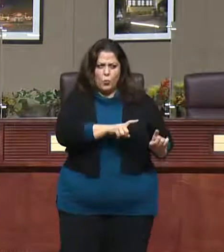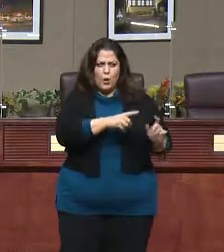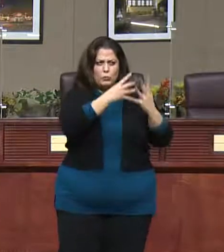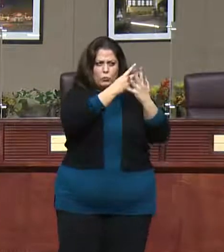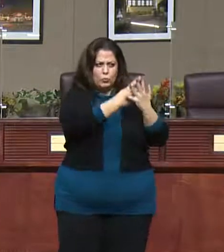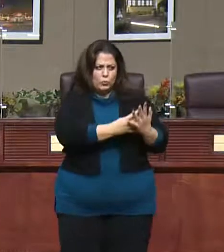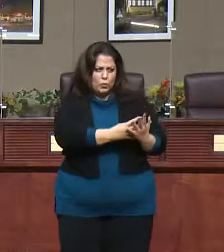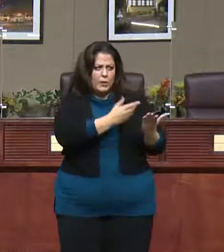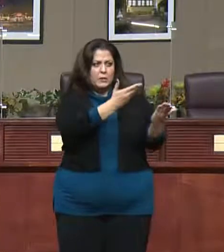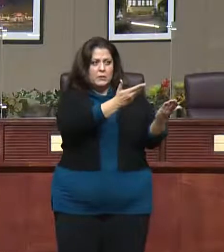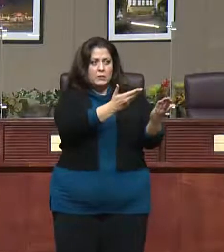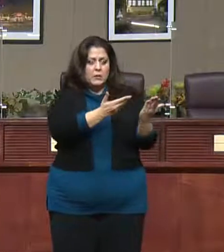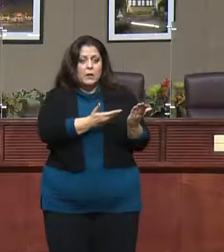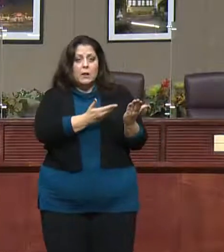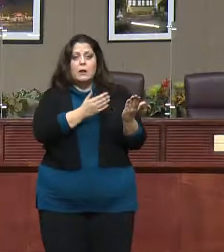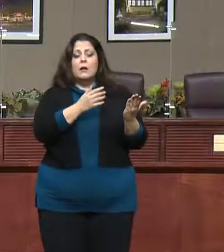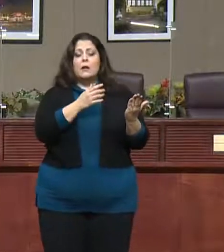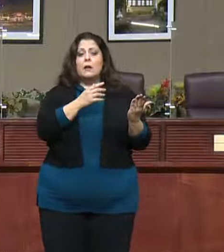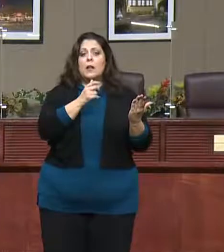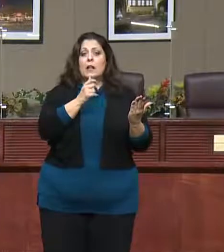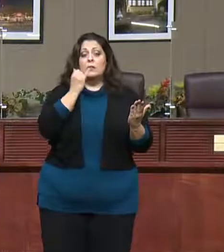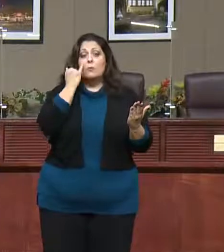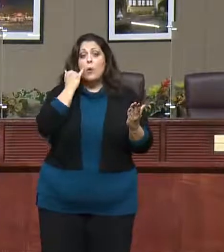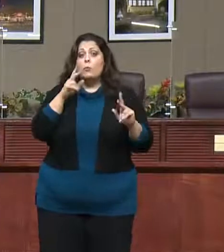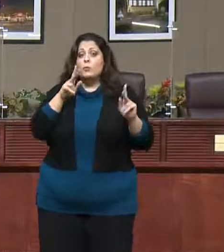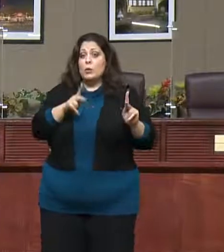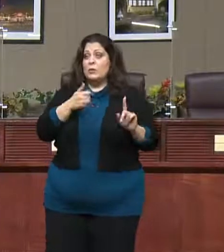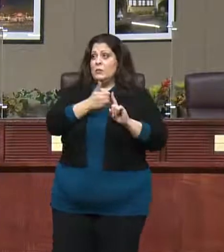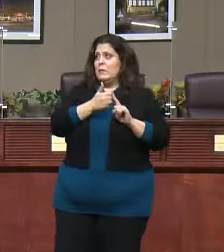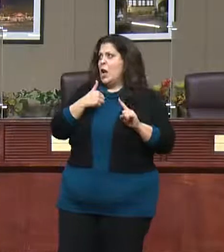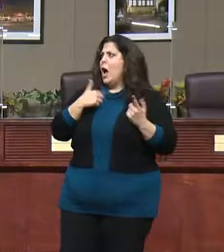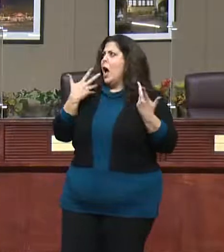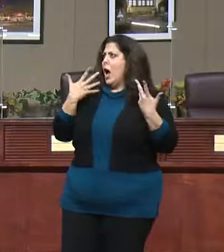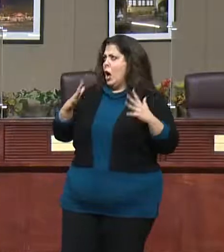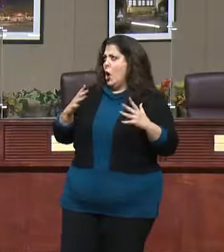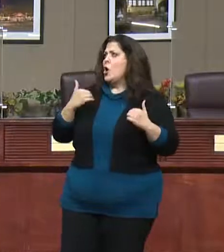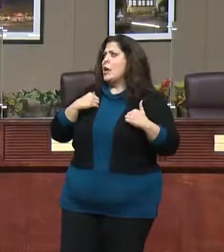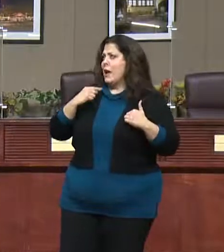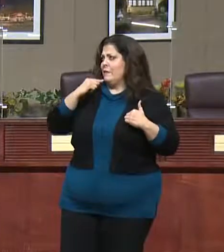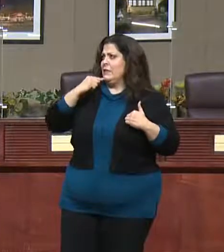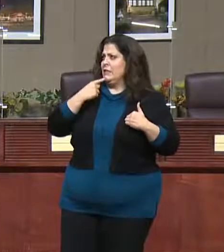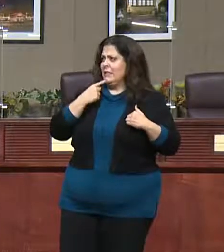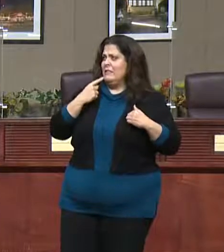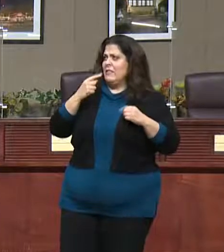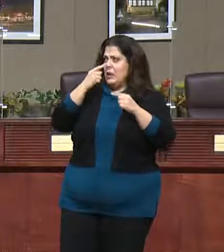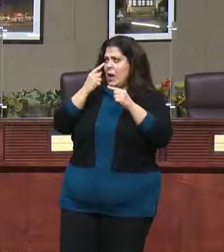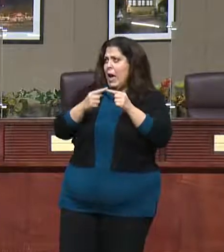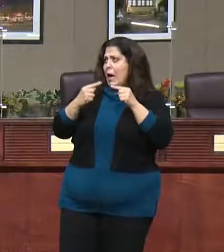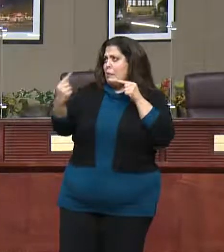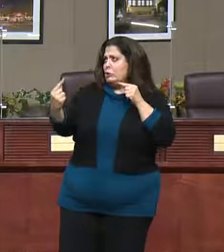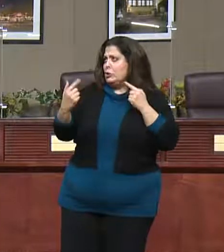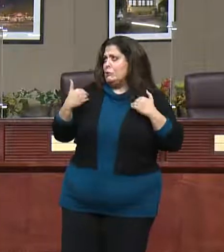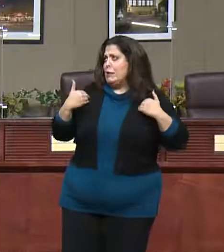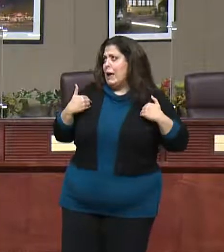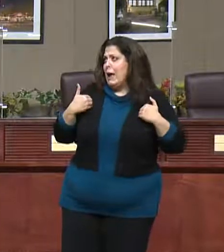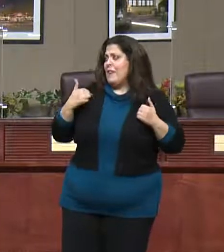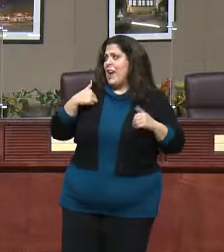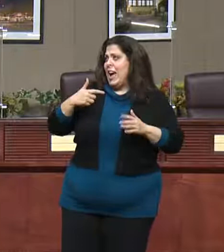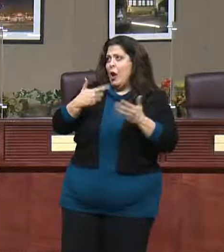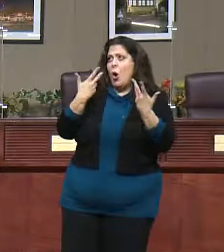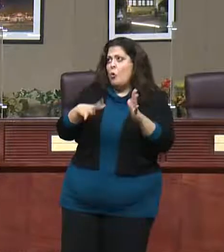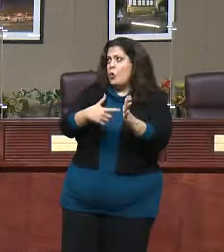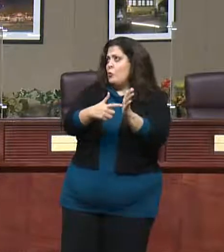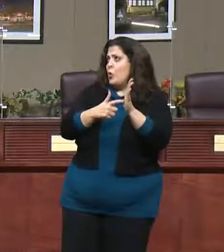that those individuals that carry an EpiPen, people with severe allergies, should not have the vaccine. That's the advice right